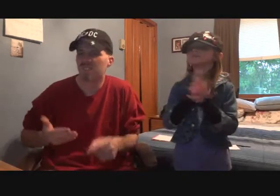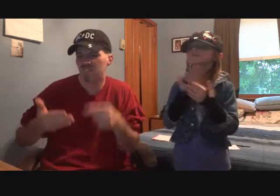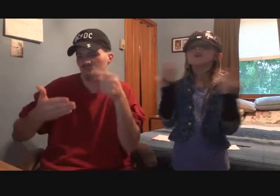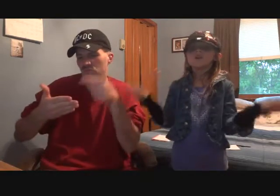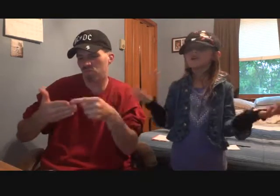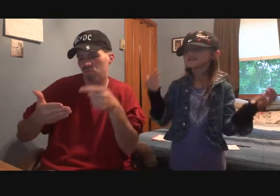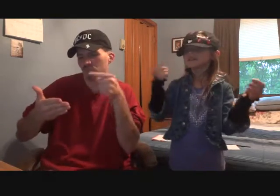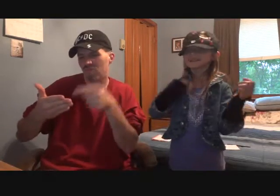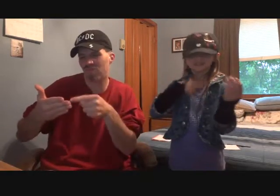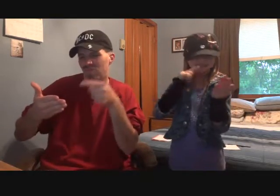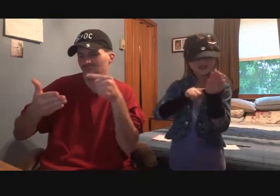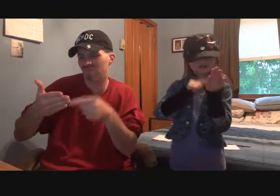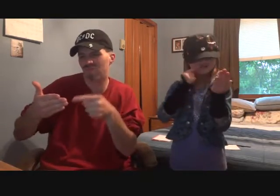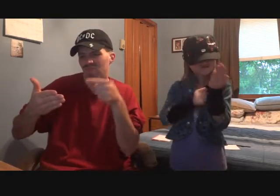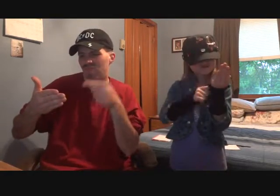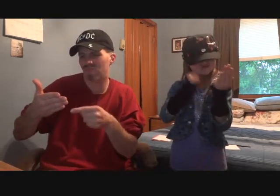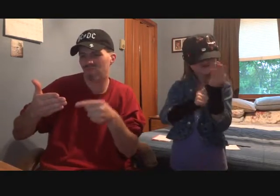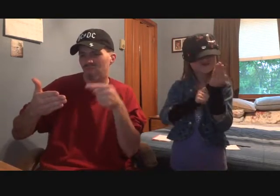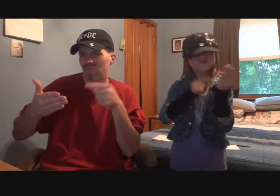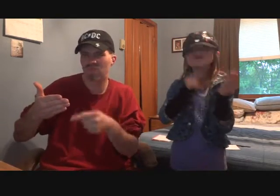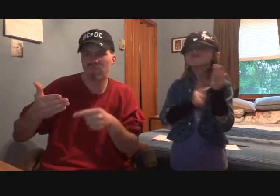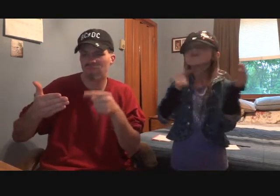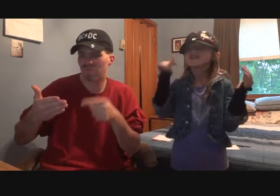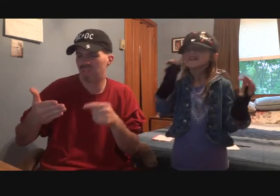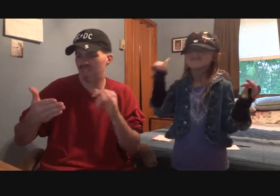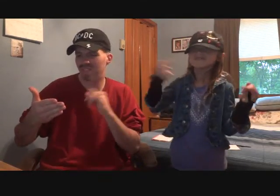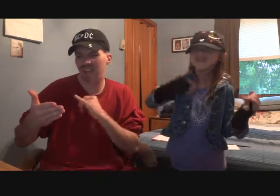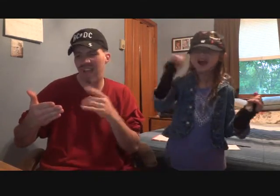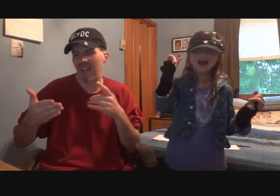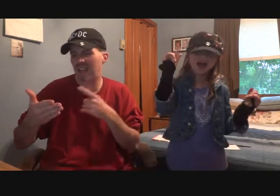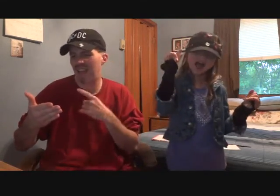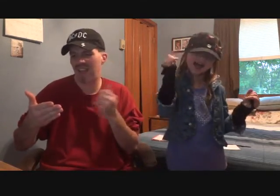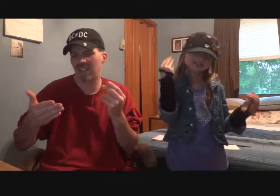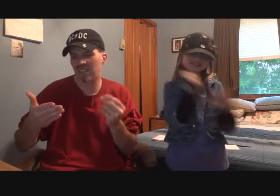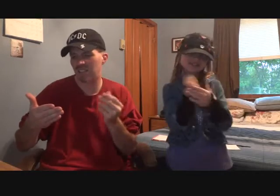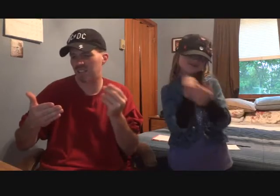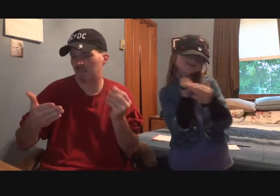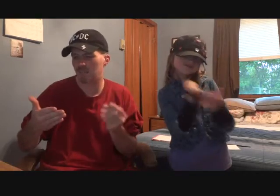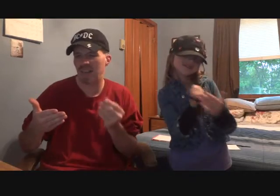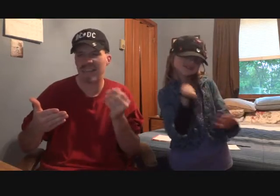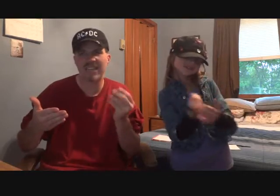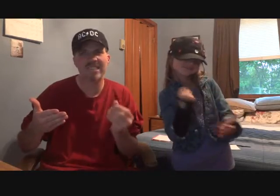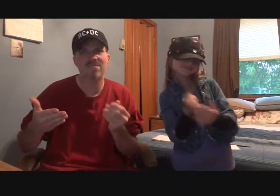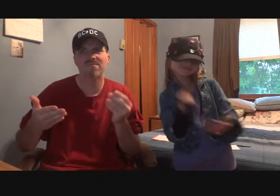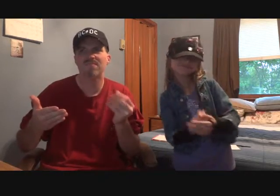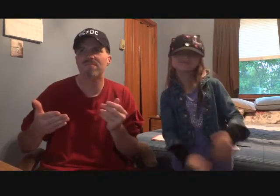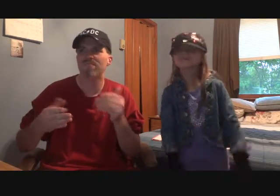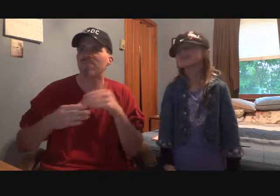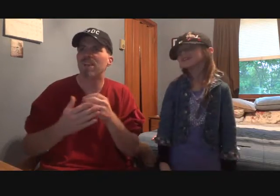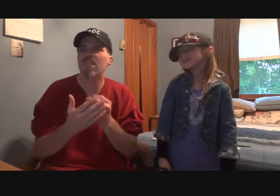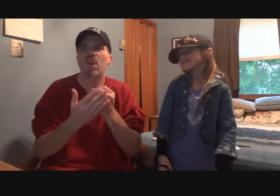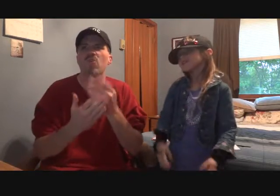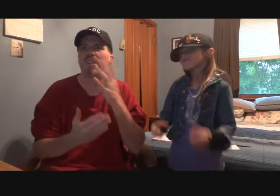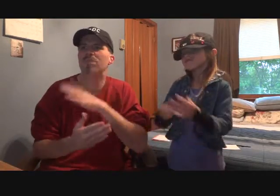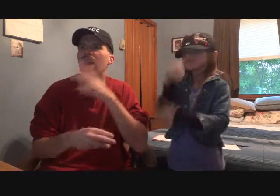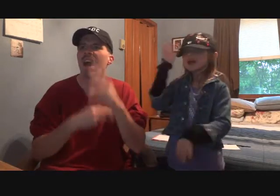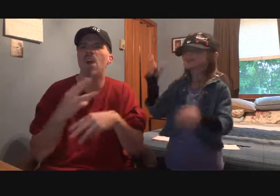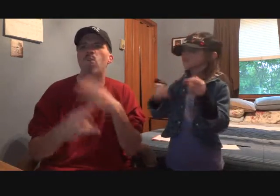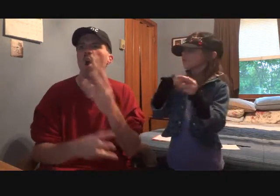All the things I can do If I had a little Monday It's a rich man's